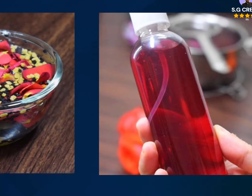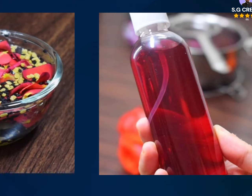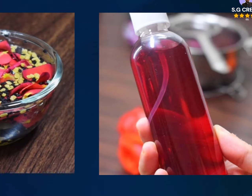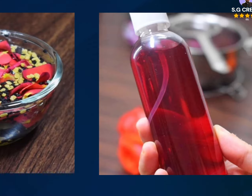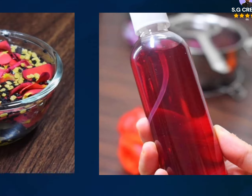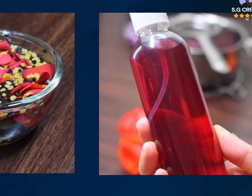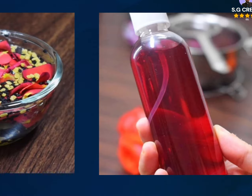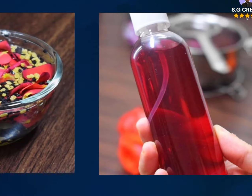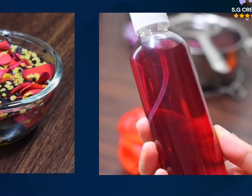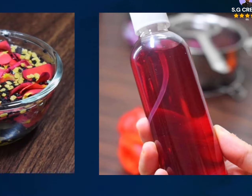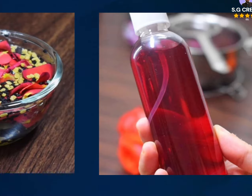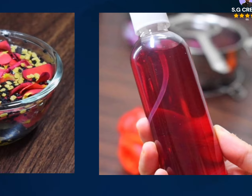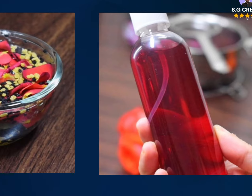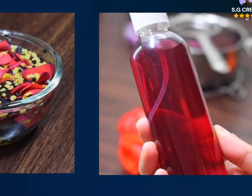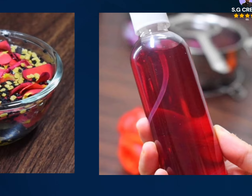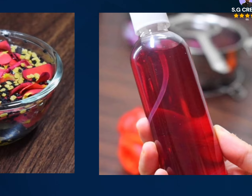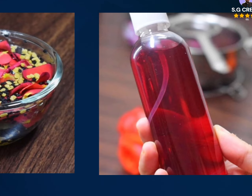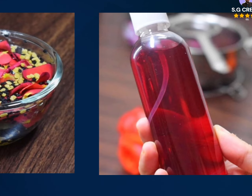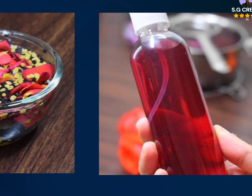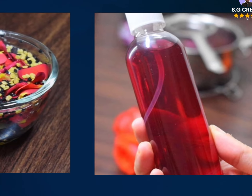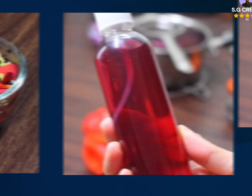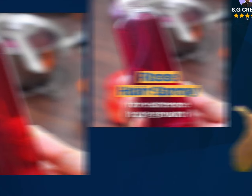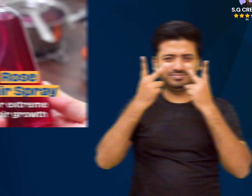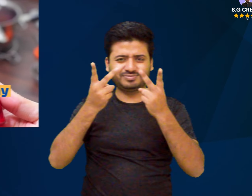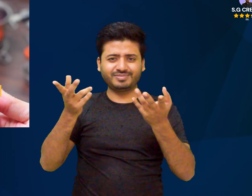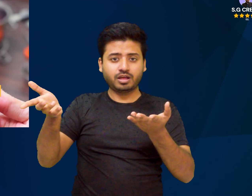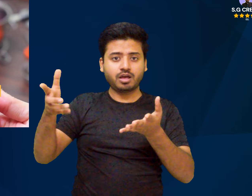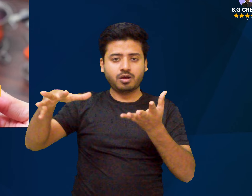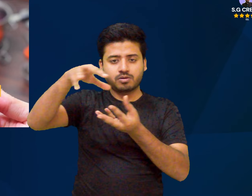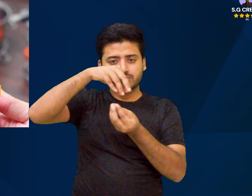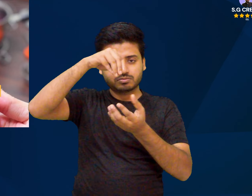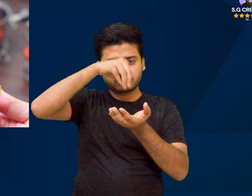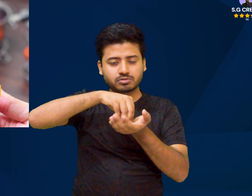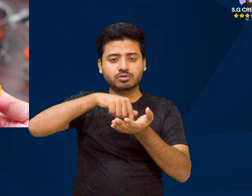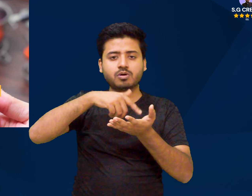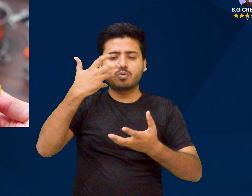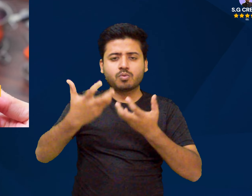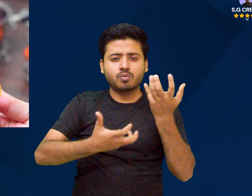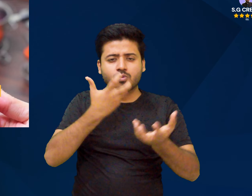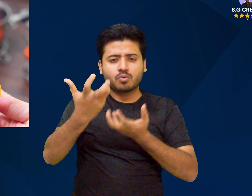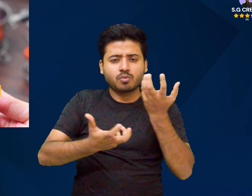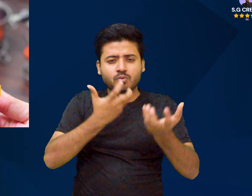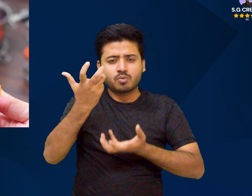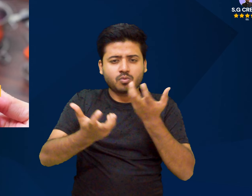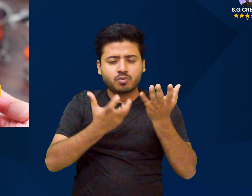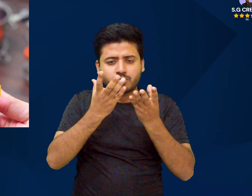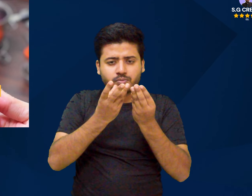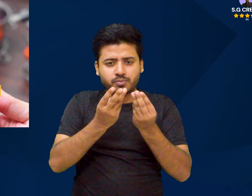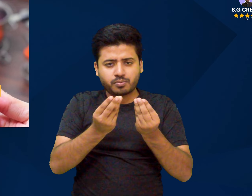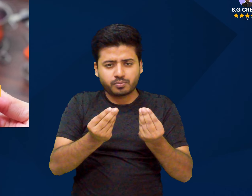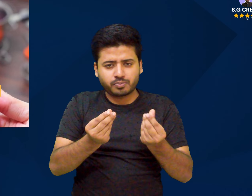also be beneficial. Hair growth benefits from rose water. Rose water supports hair growth by creating a healthy scalp